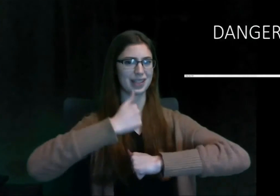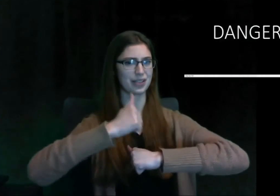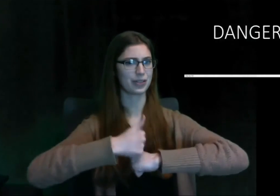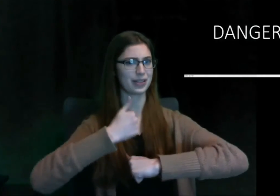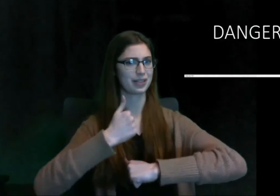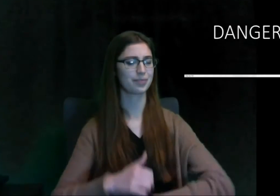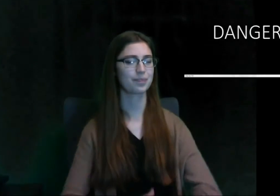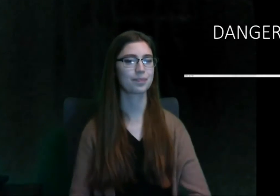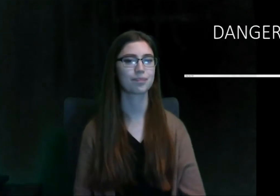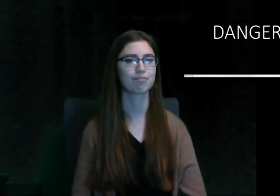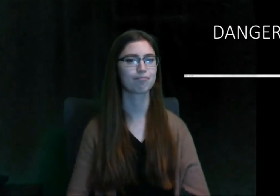Dangerous.